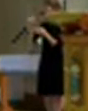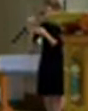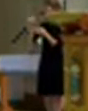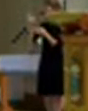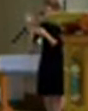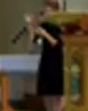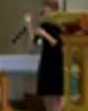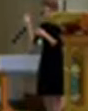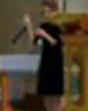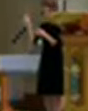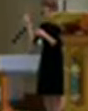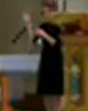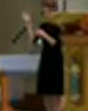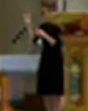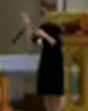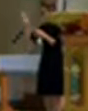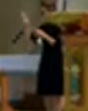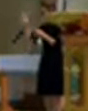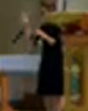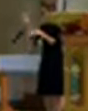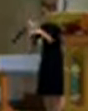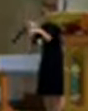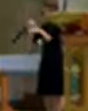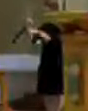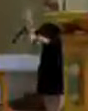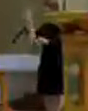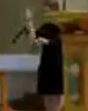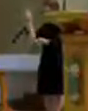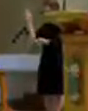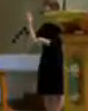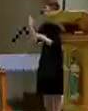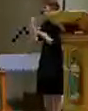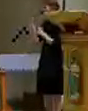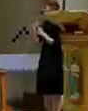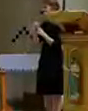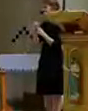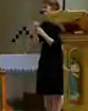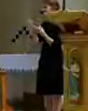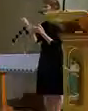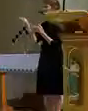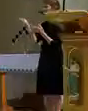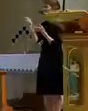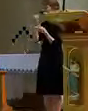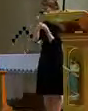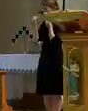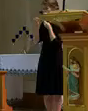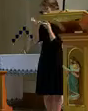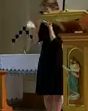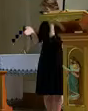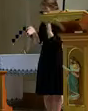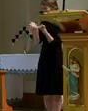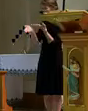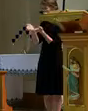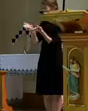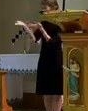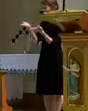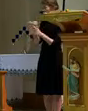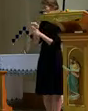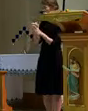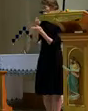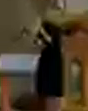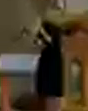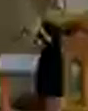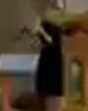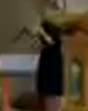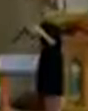6:30 p.m. at Roosevelt Park. Dinnerware will be provided. Please bring your own beverage. In case of inclement weather, the